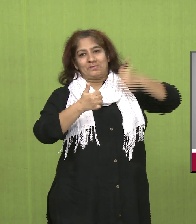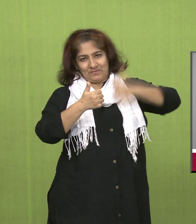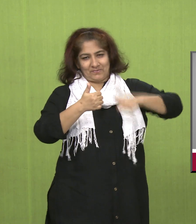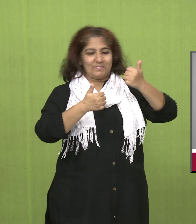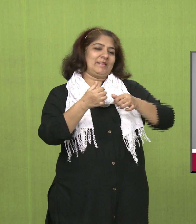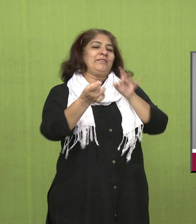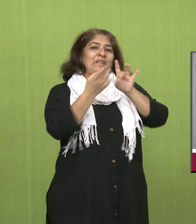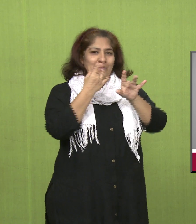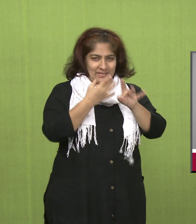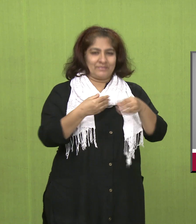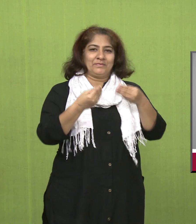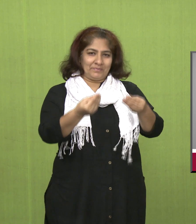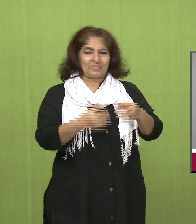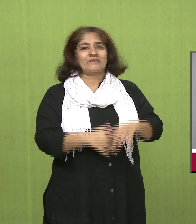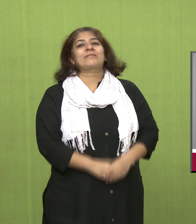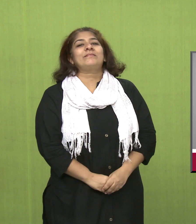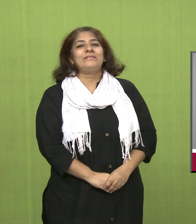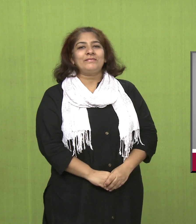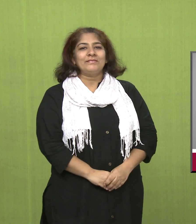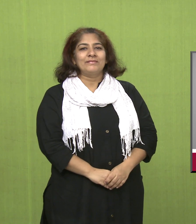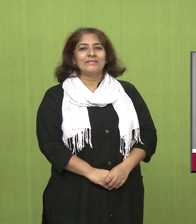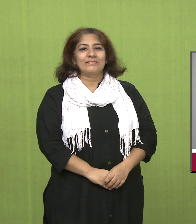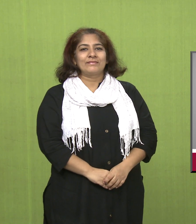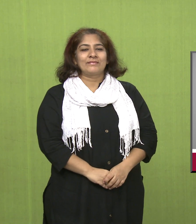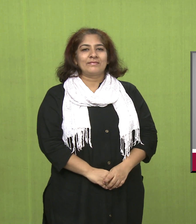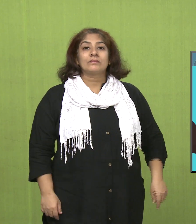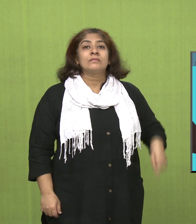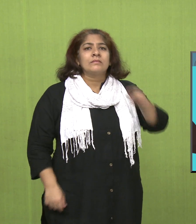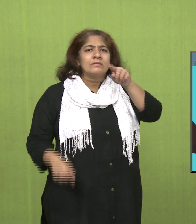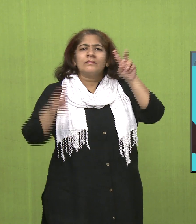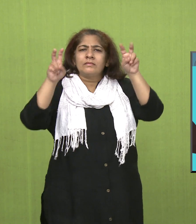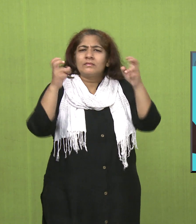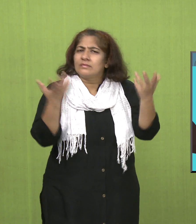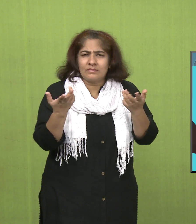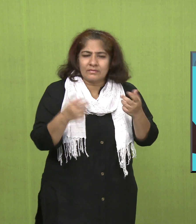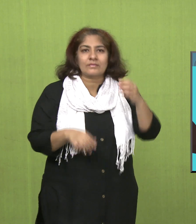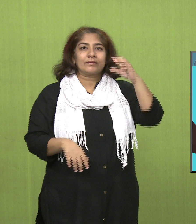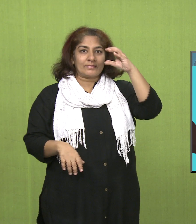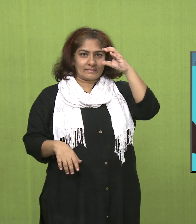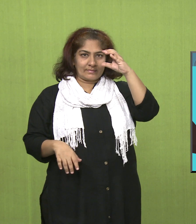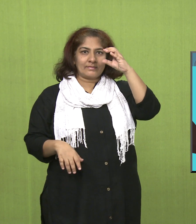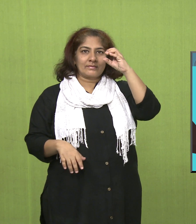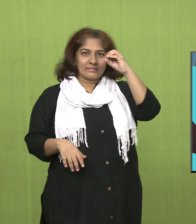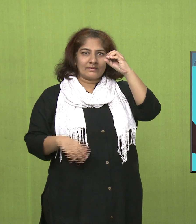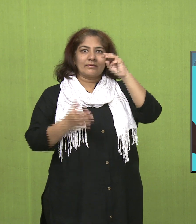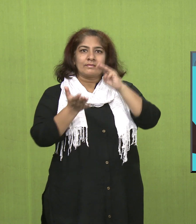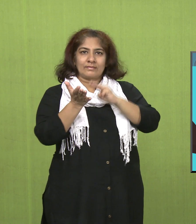what to not improve, or just what to make it constant. Let's now understand this word,